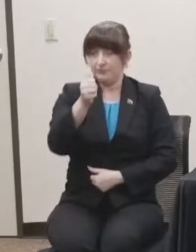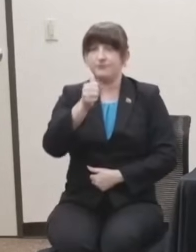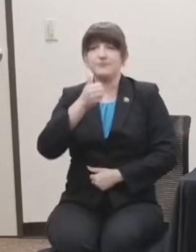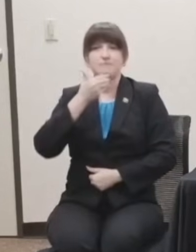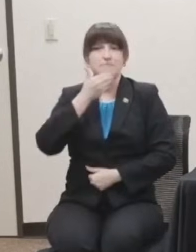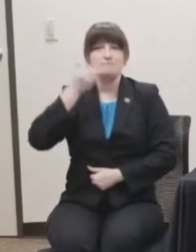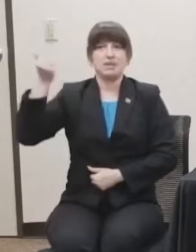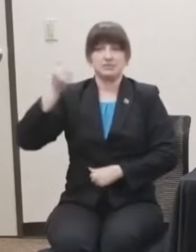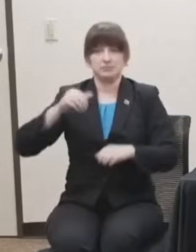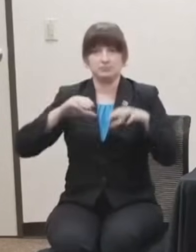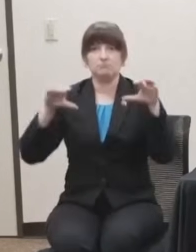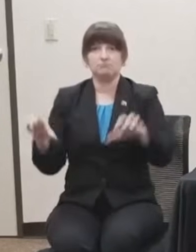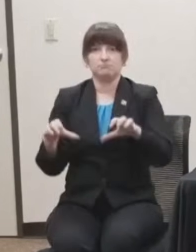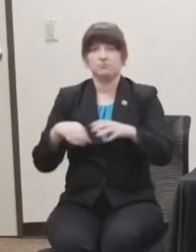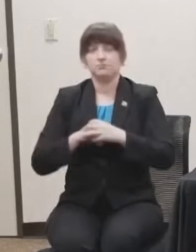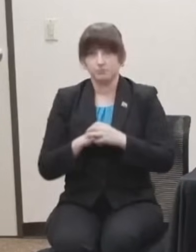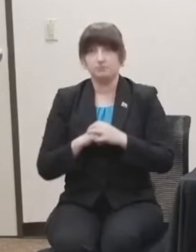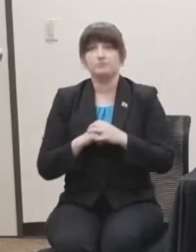can.